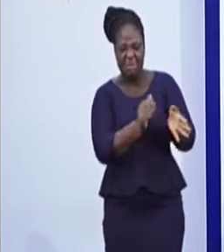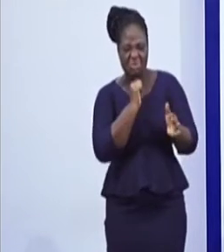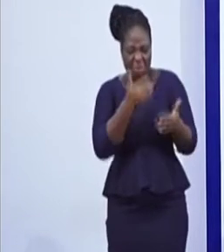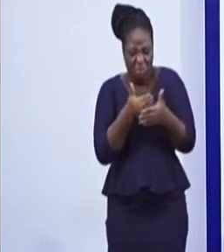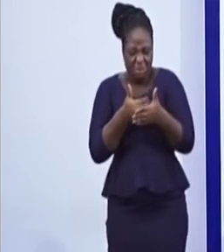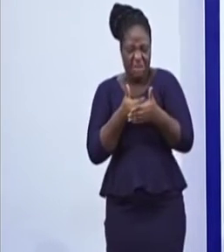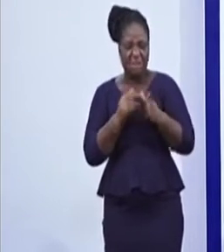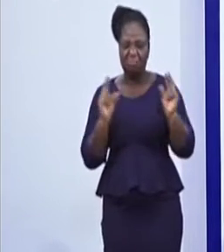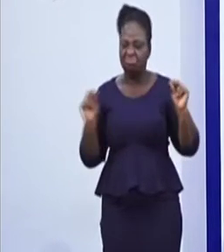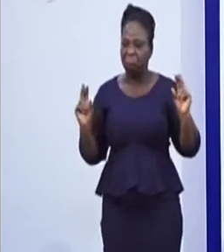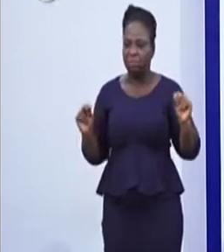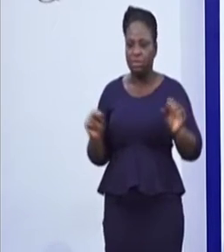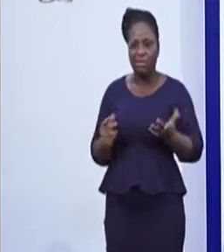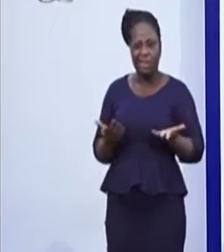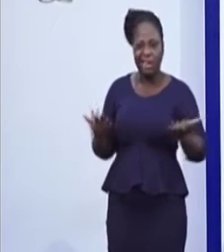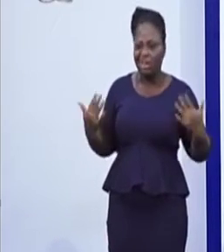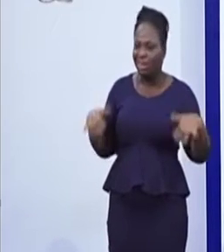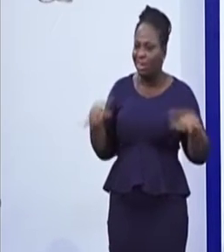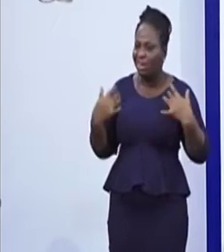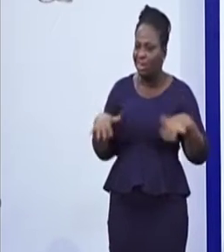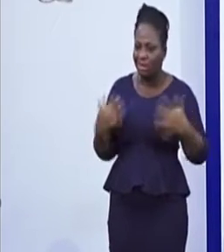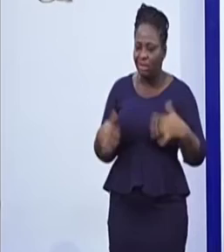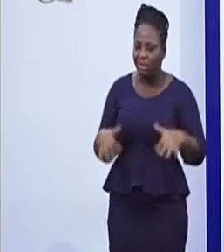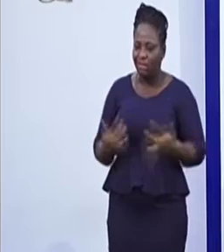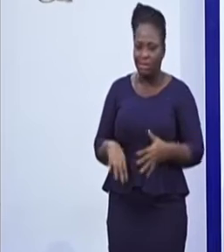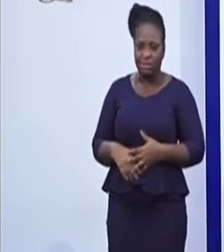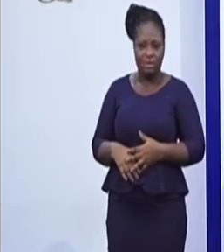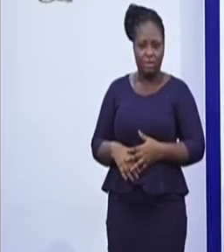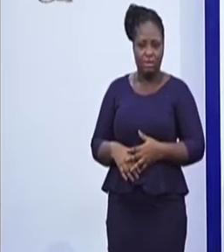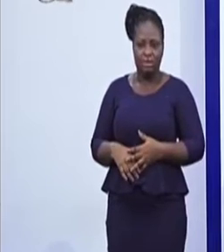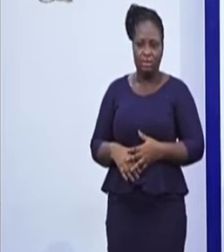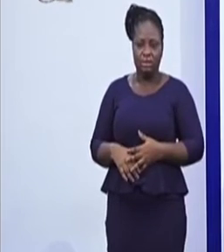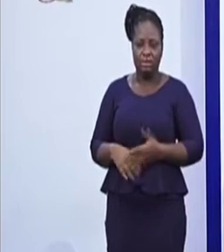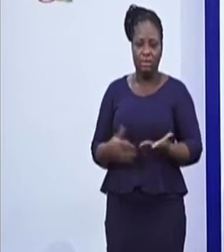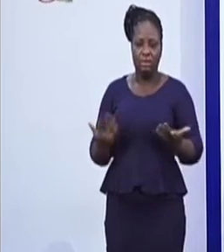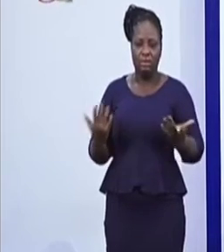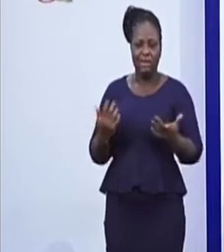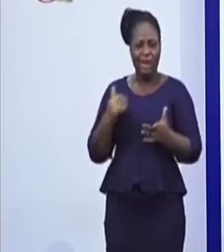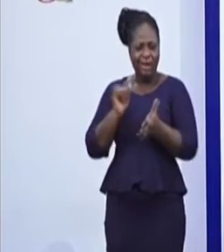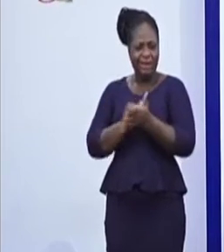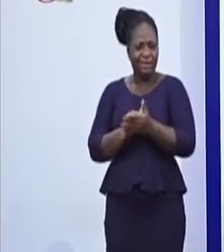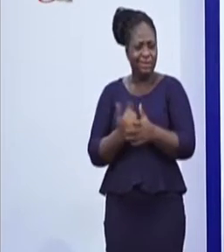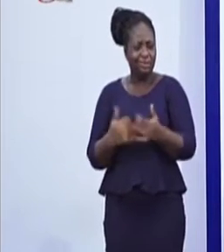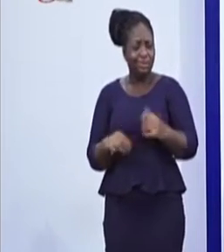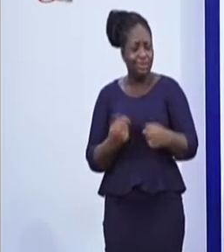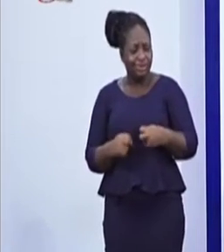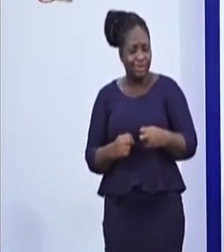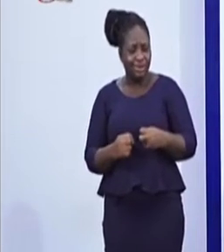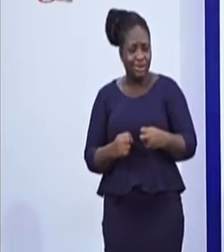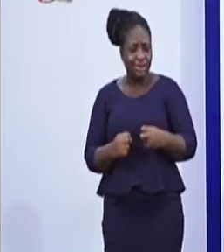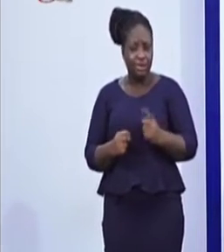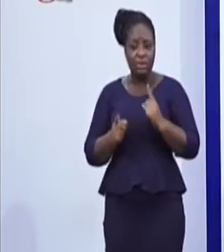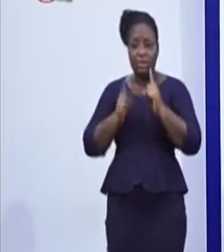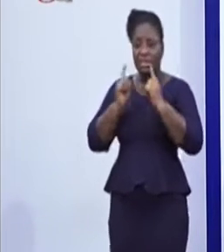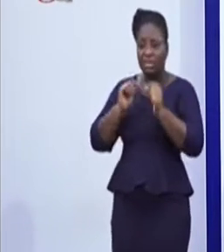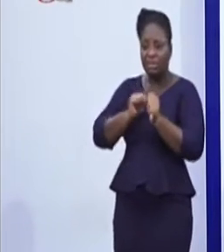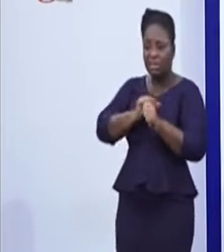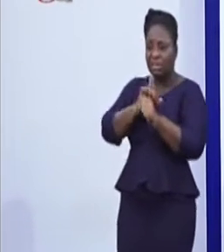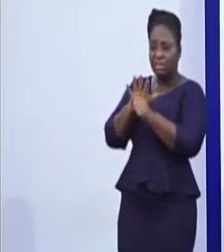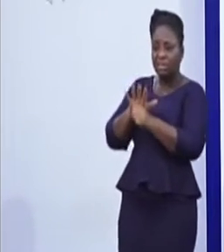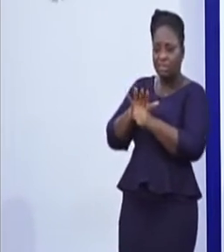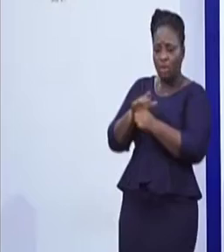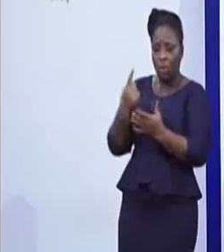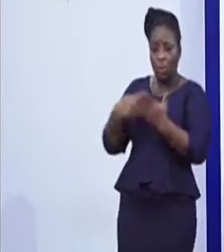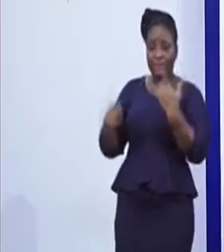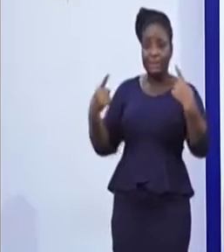want to be in touch with or associated with. And in this case, we're talking about COVID-19. So what